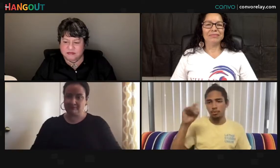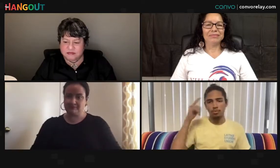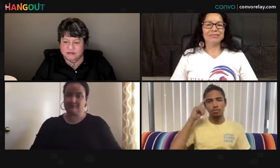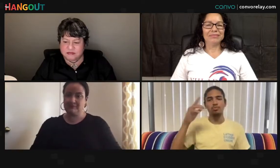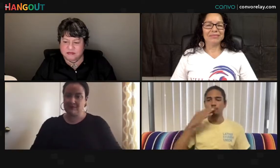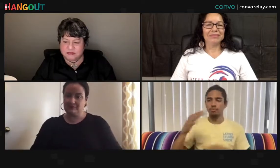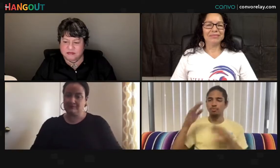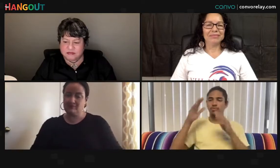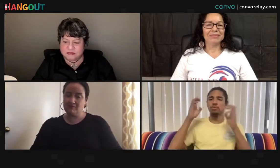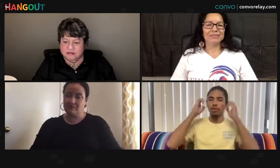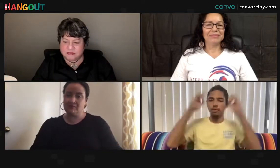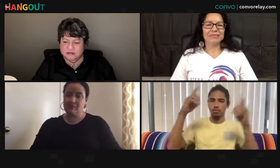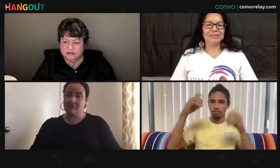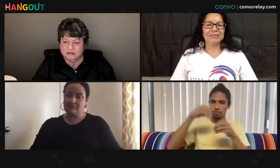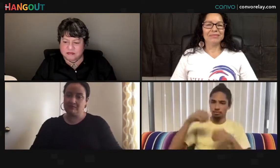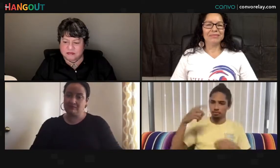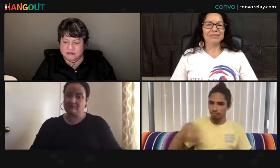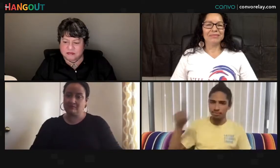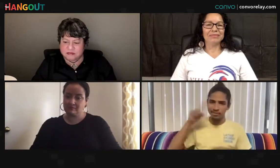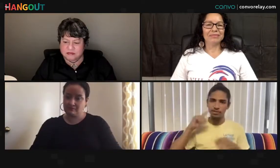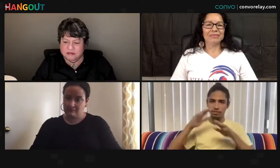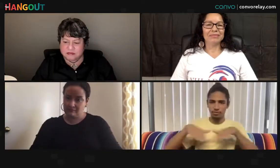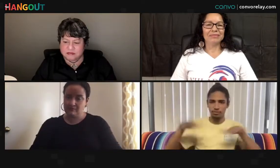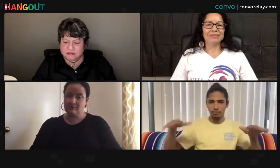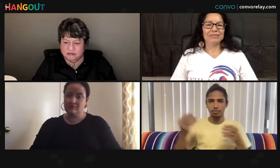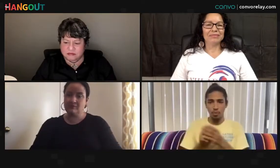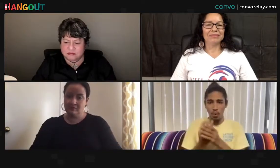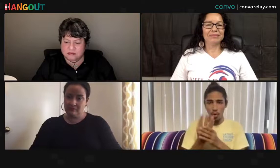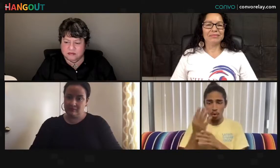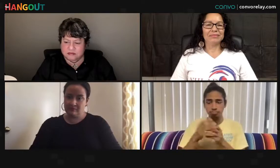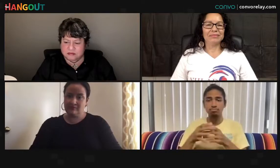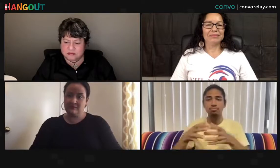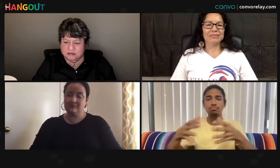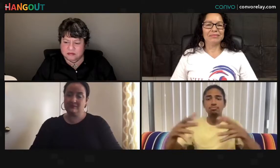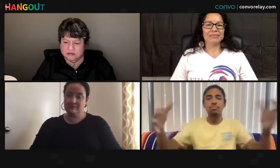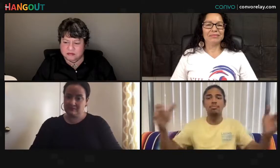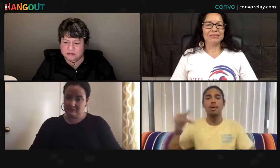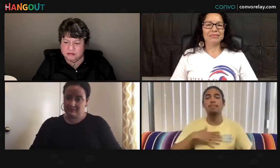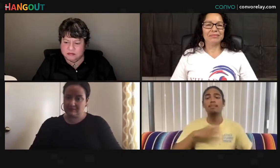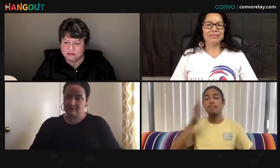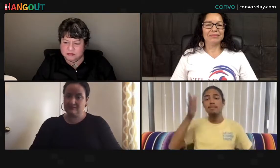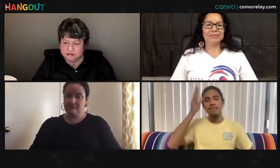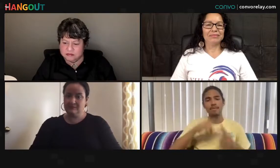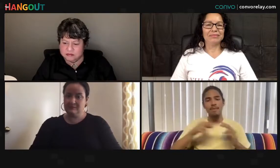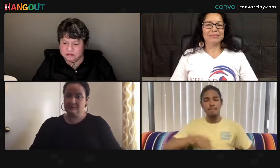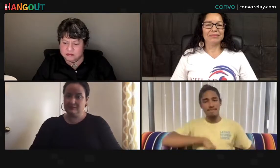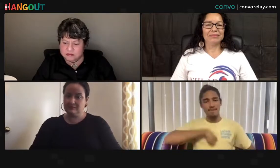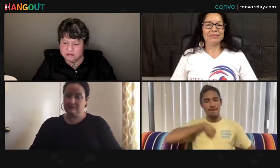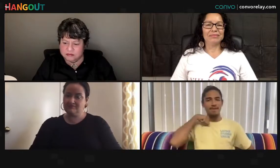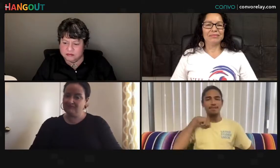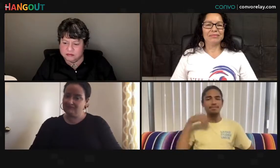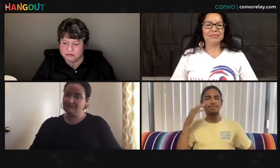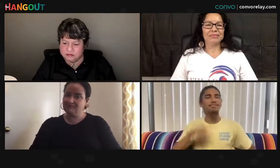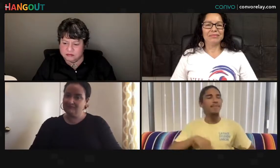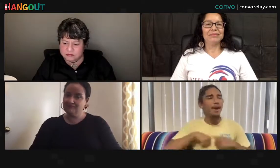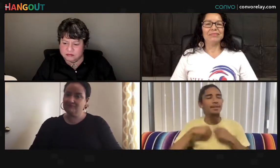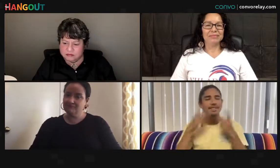did. We came to New Mexico for a better education for the deaf children. And as we grew up in the culture here, my grandparents are